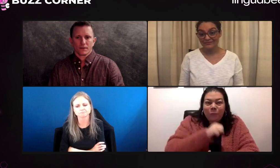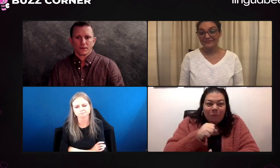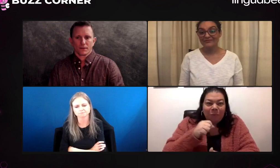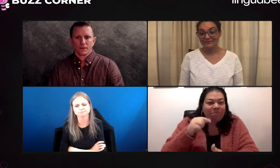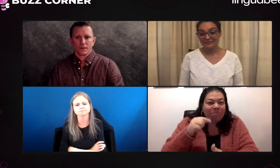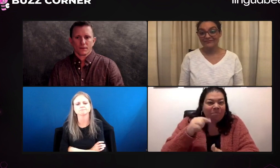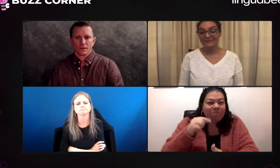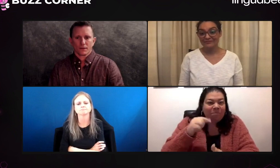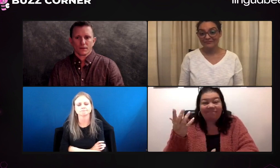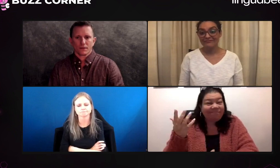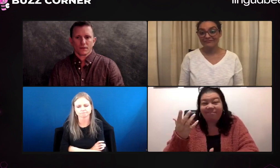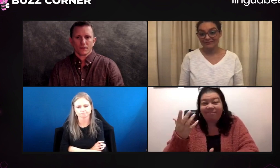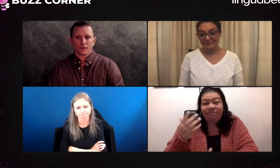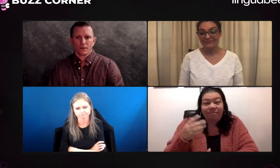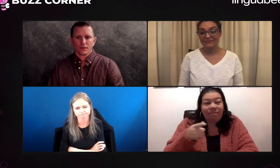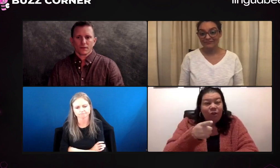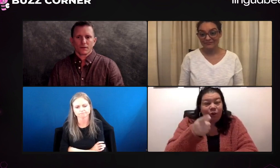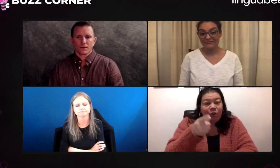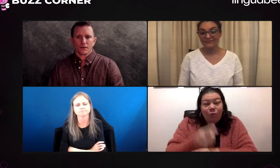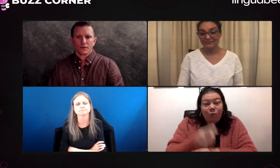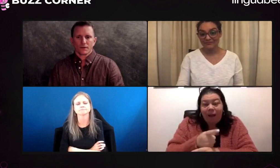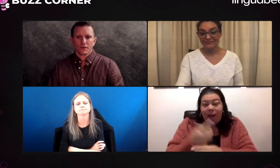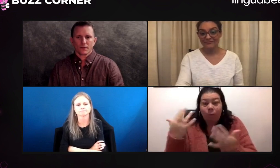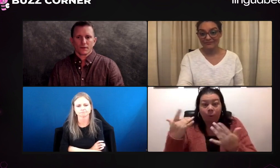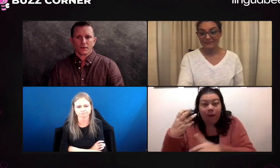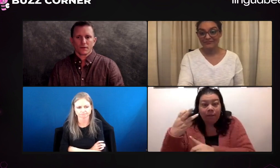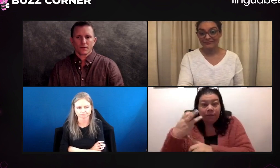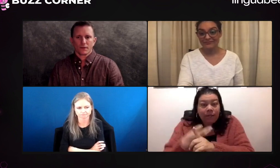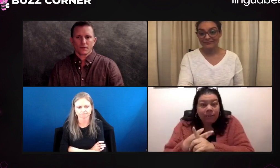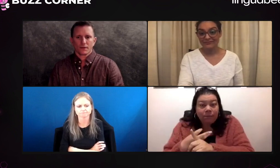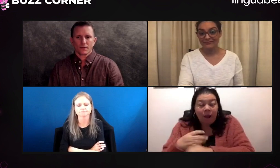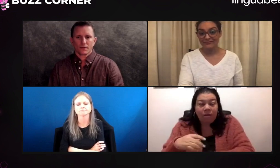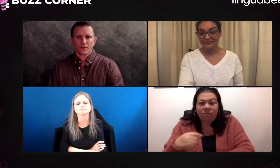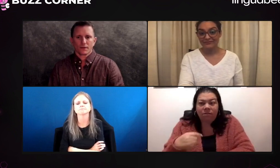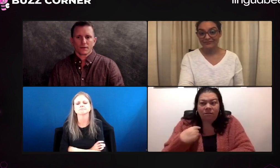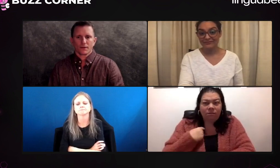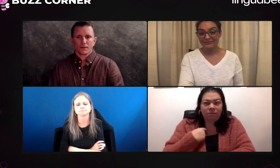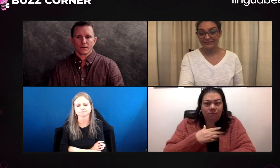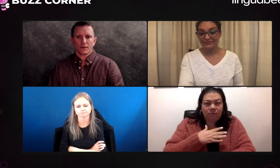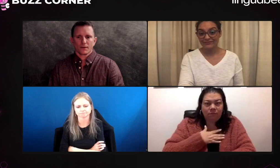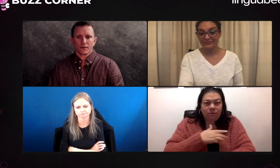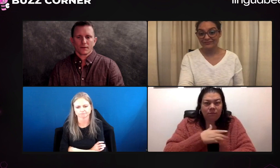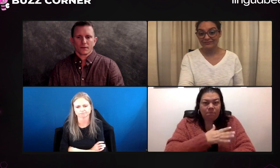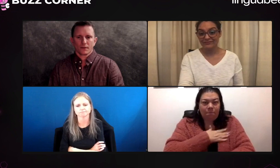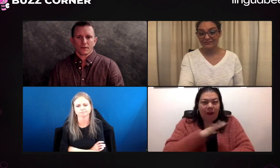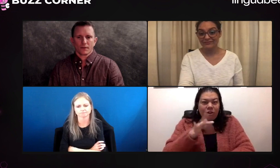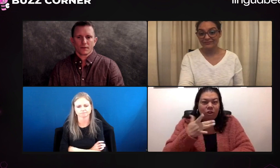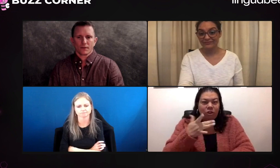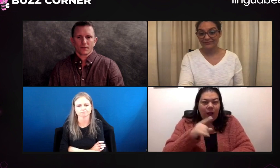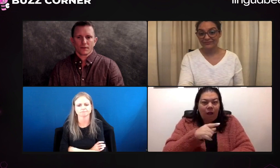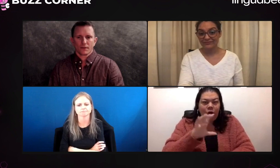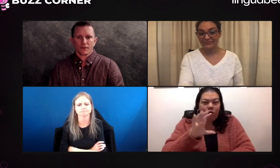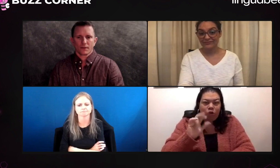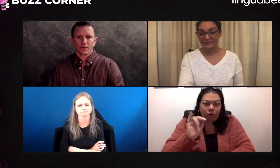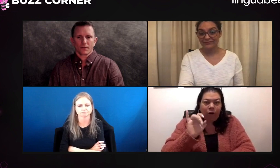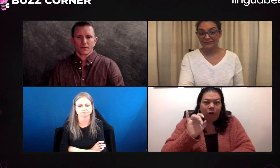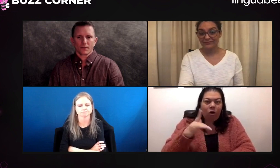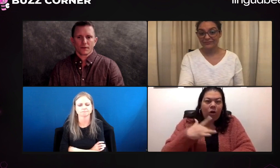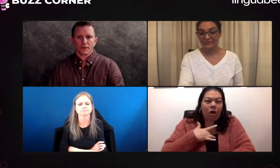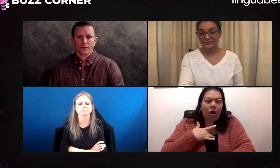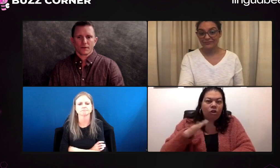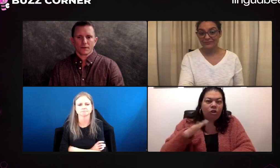check and see if the interpreter's there. You know, we can't always just rely on those assumptions. And like you said, with the 6-month